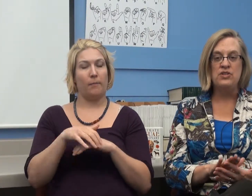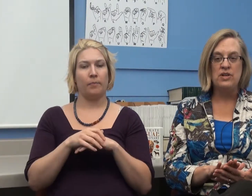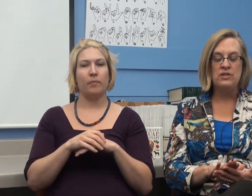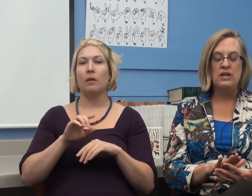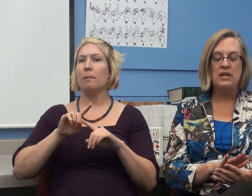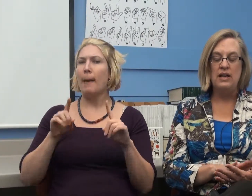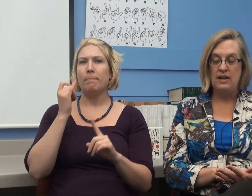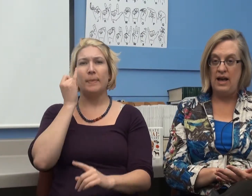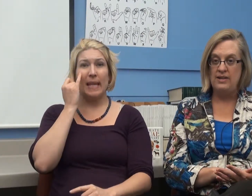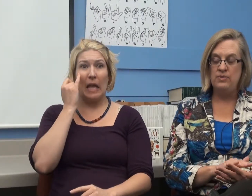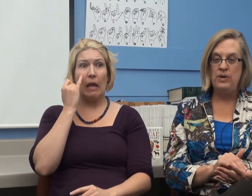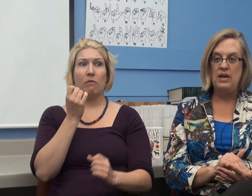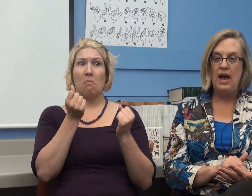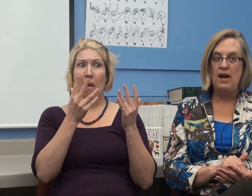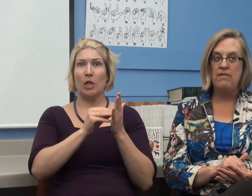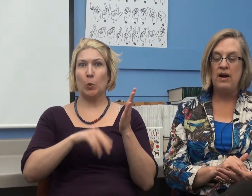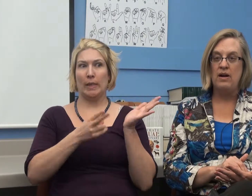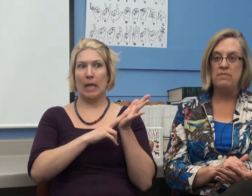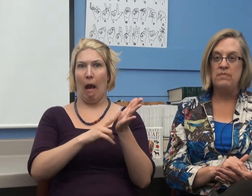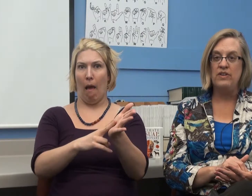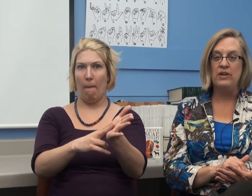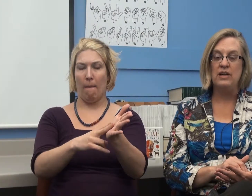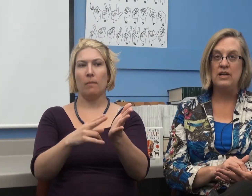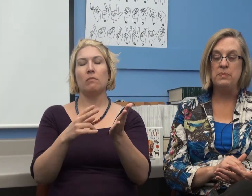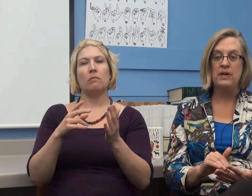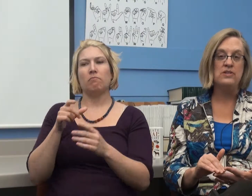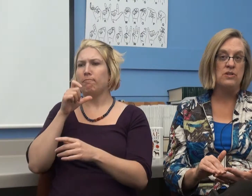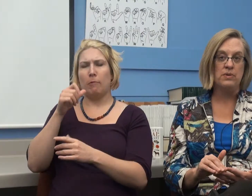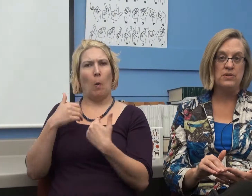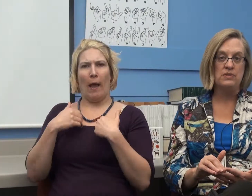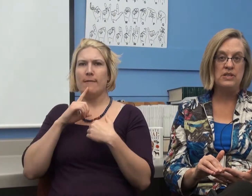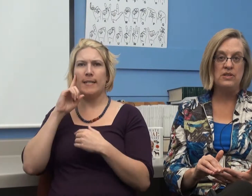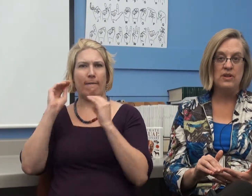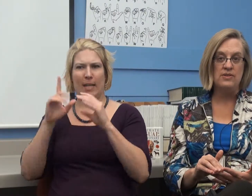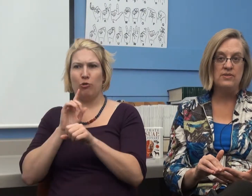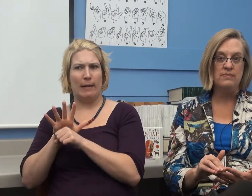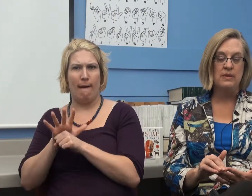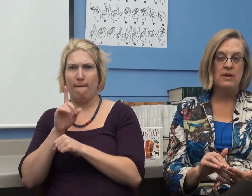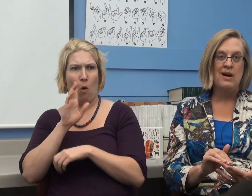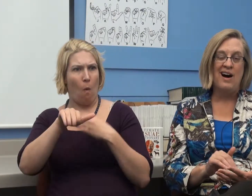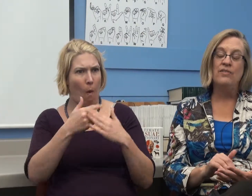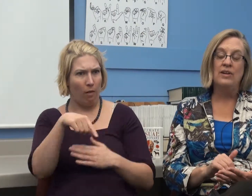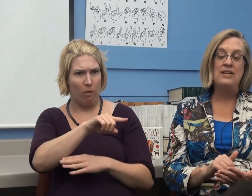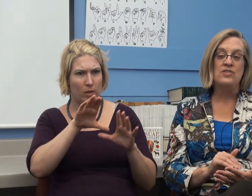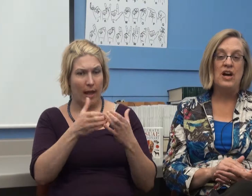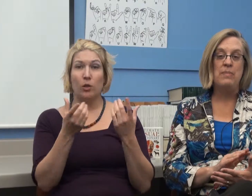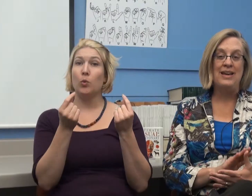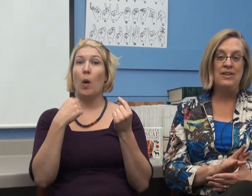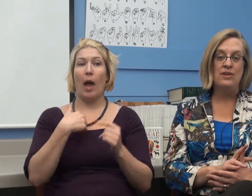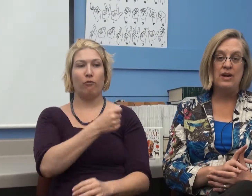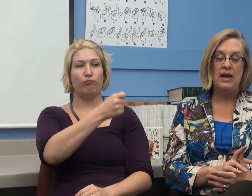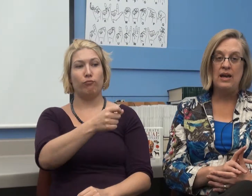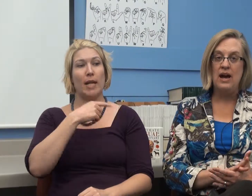deaf instructor in that class, we have very experienced interpreters teaching those classes. All of our classes are taught